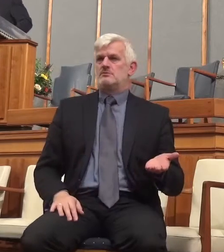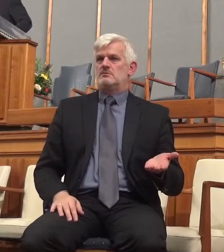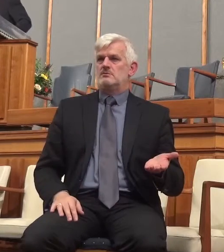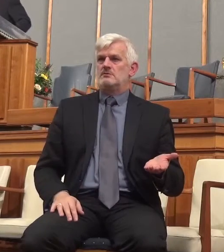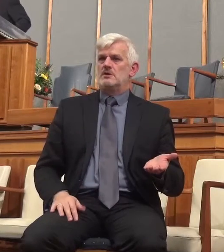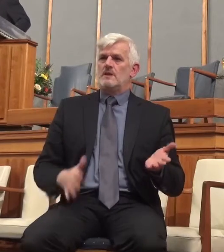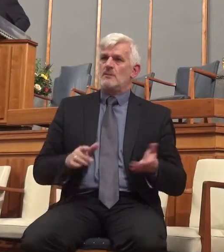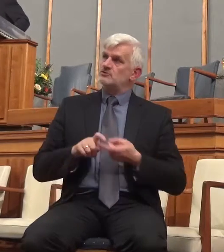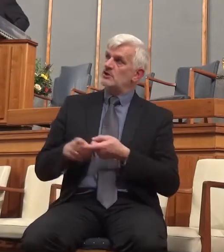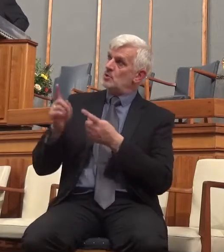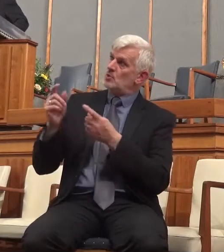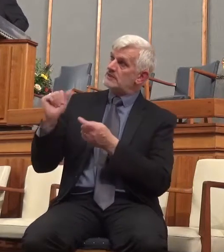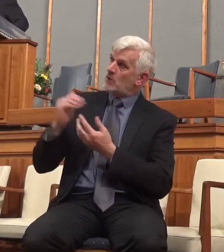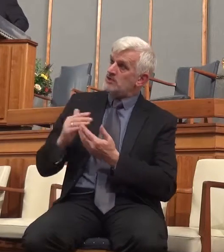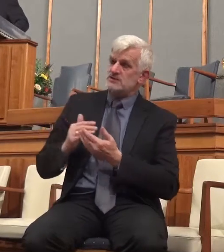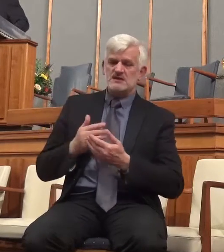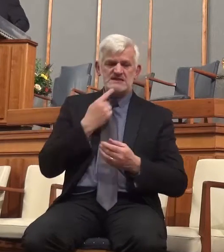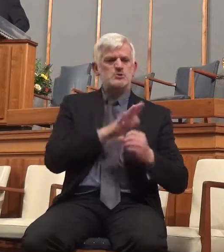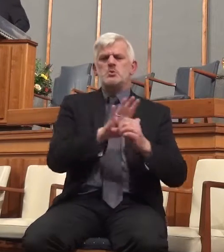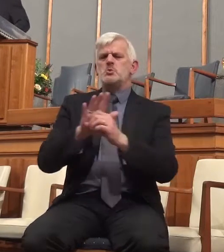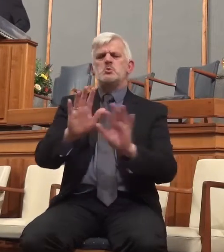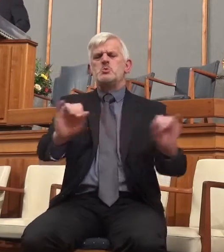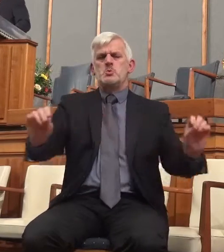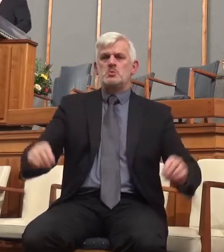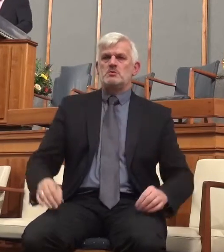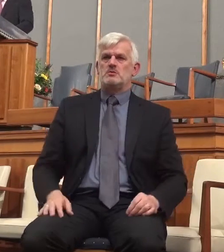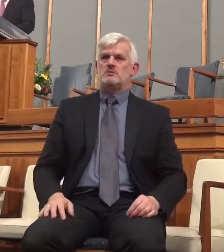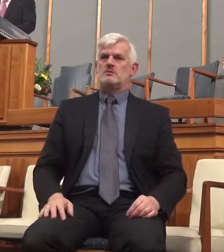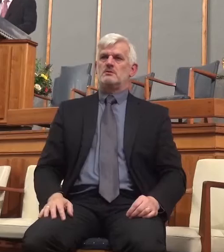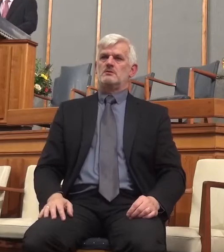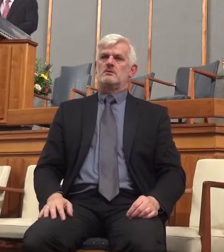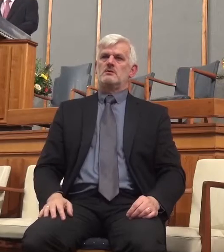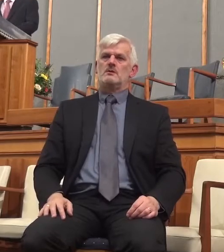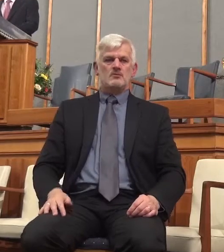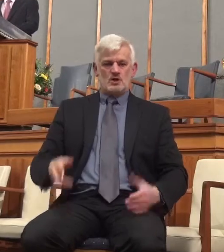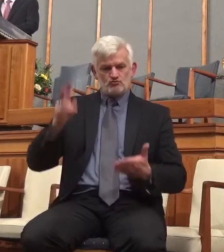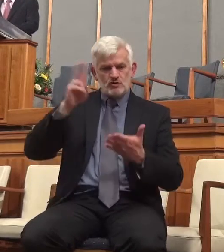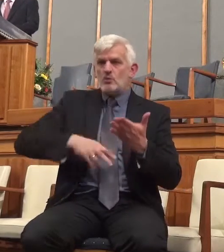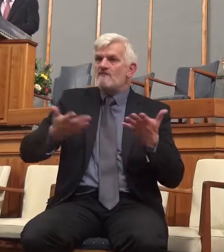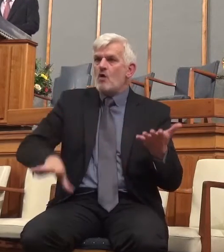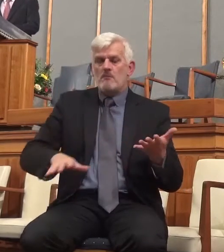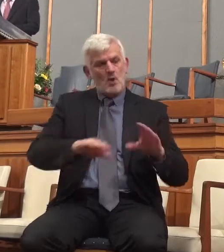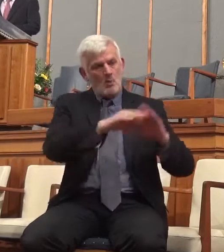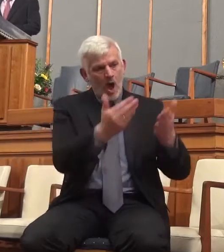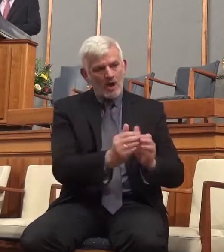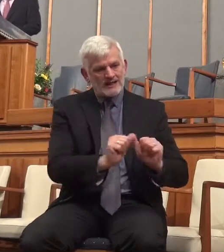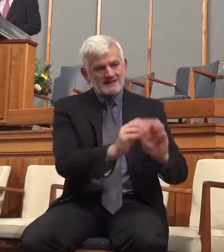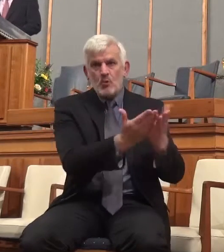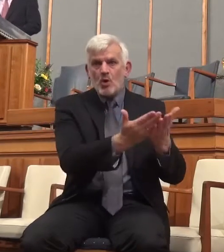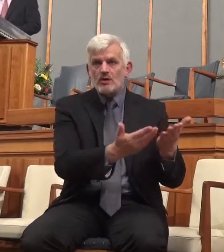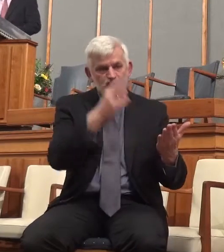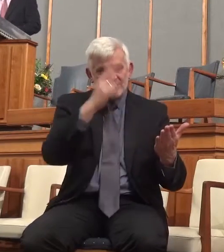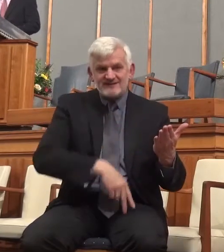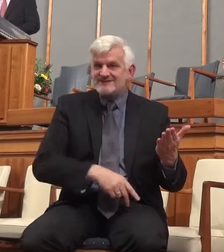his mercy. You only read about this in the Bible. You don't read about it in human literature, purely human literature,